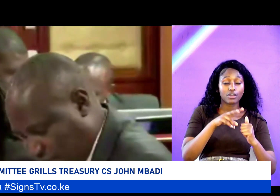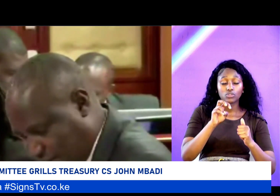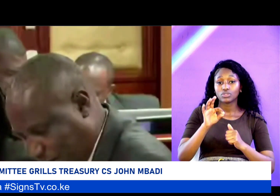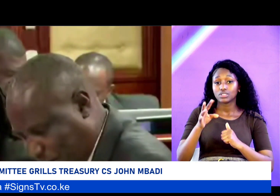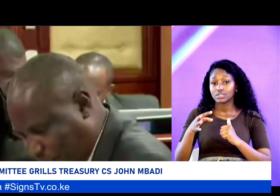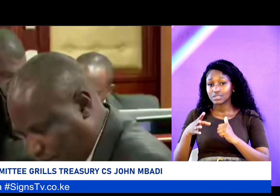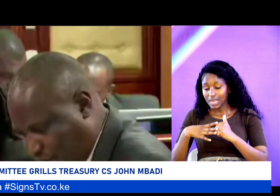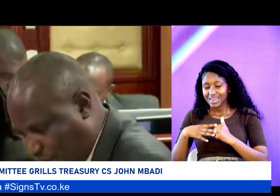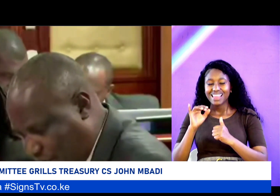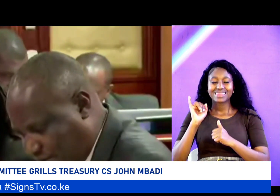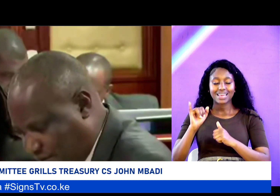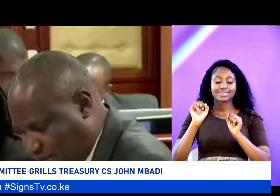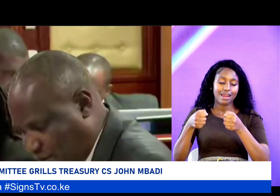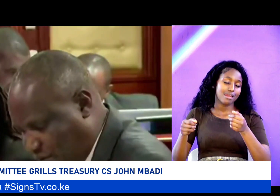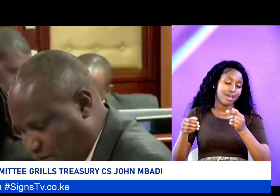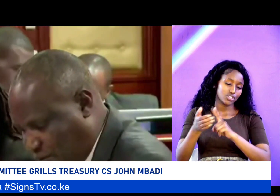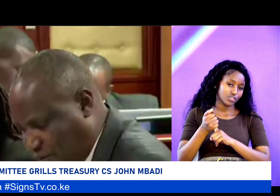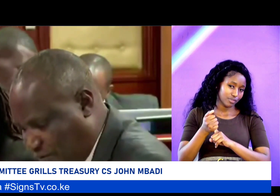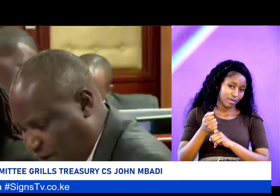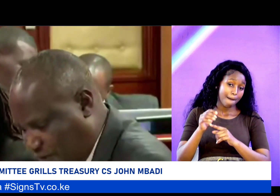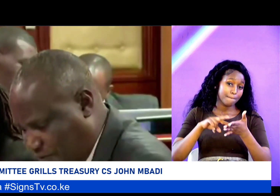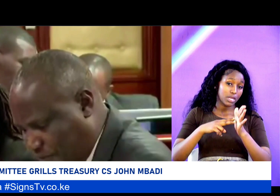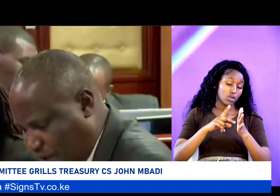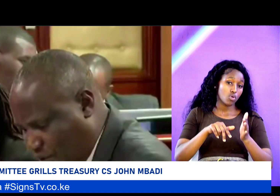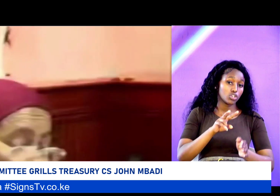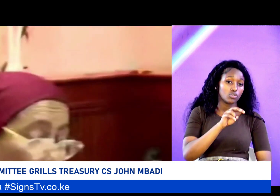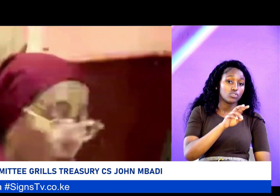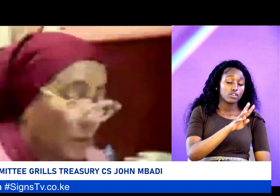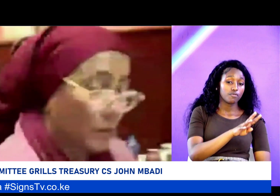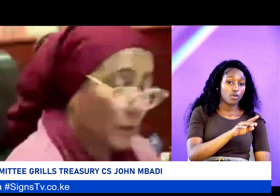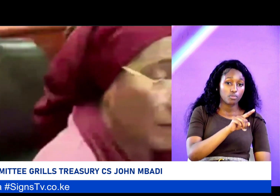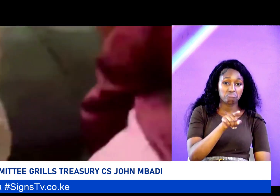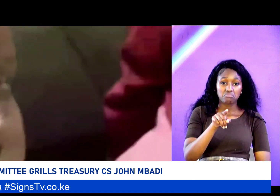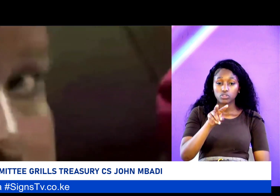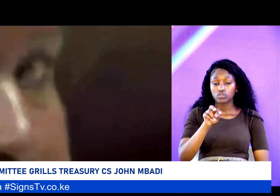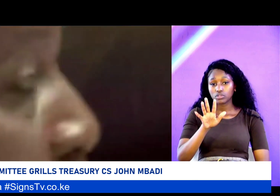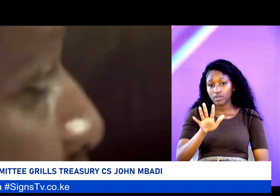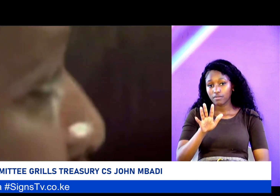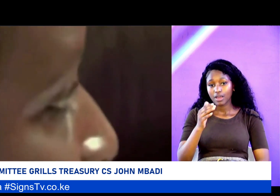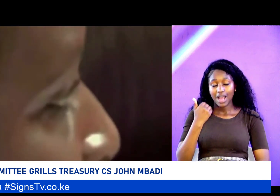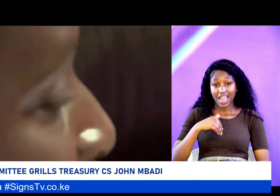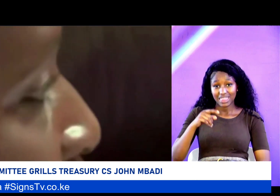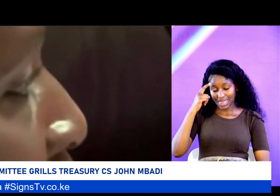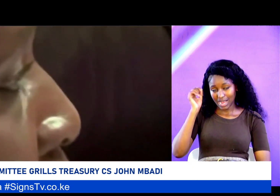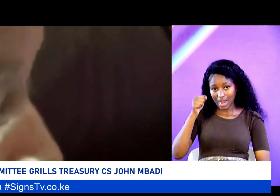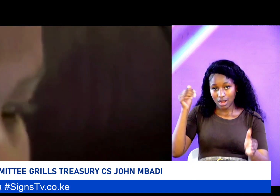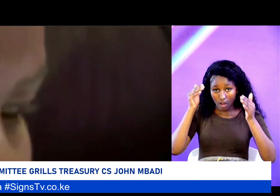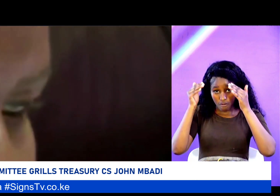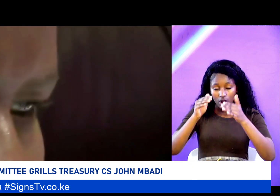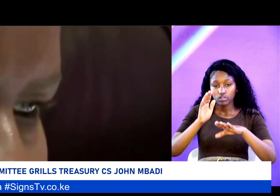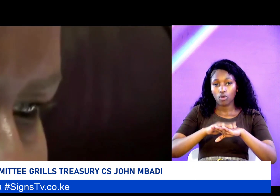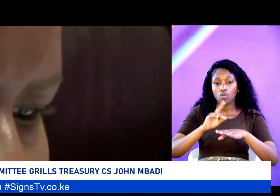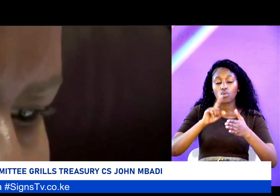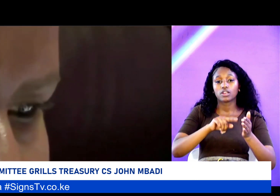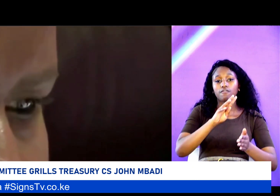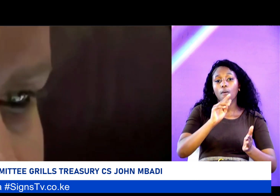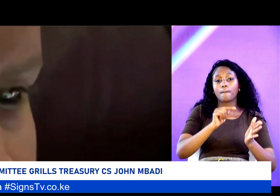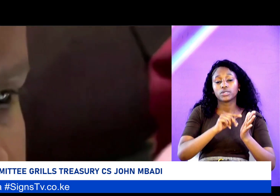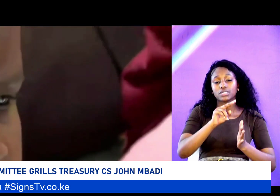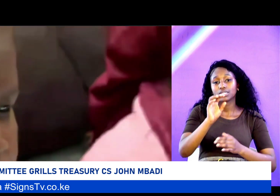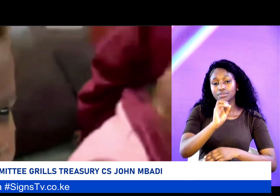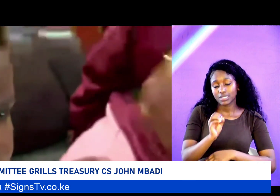not be too ambitious. So this 2024-25, we had finally targeted to be at 4.6%,